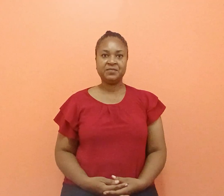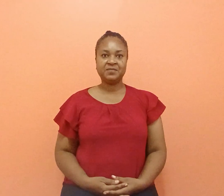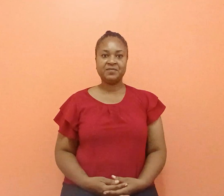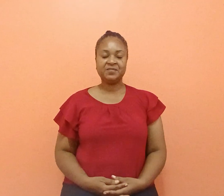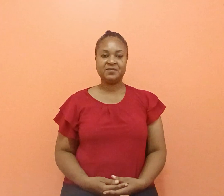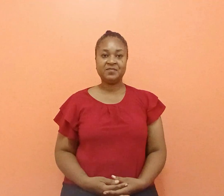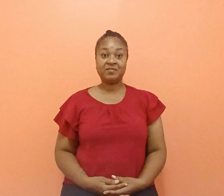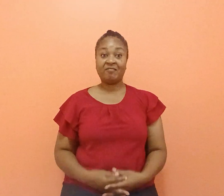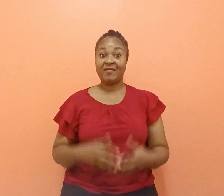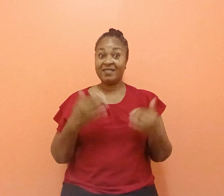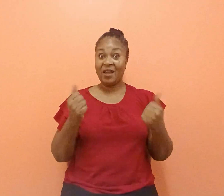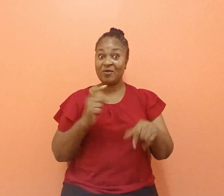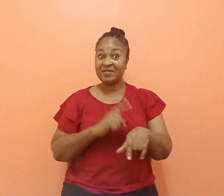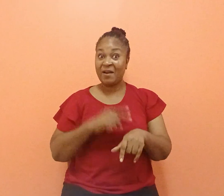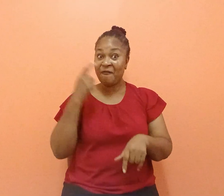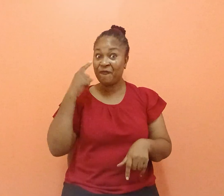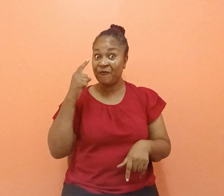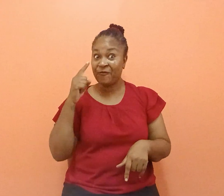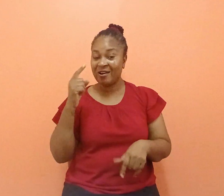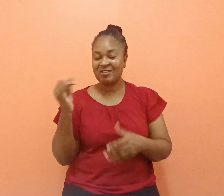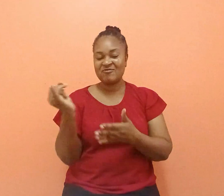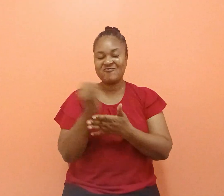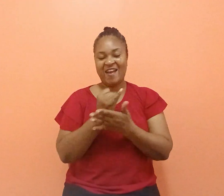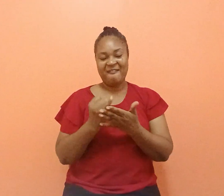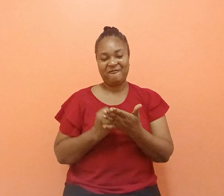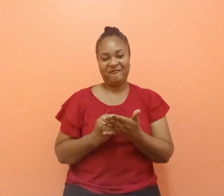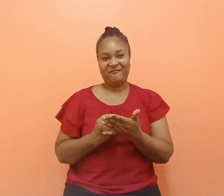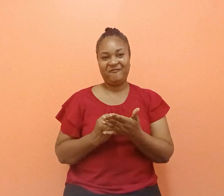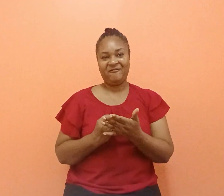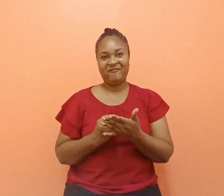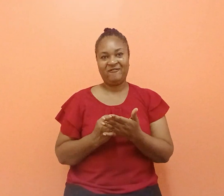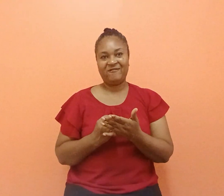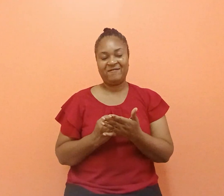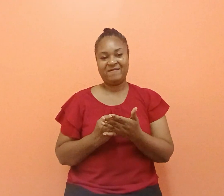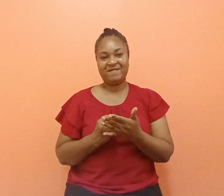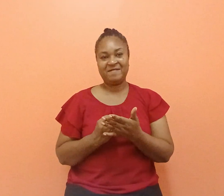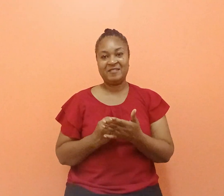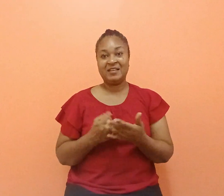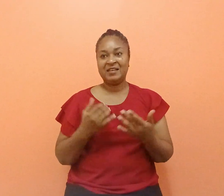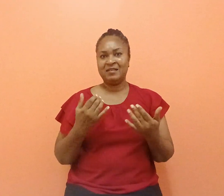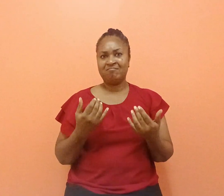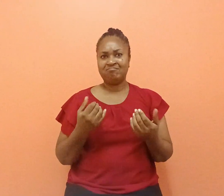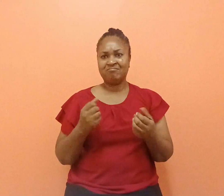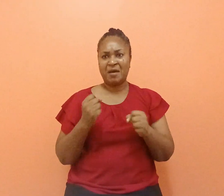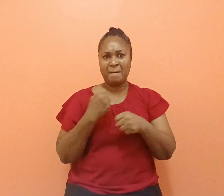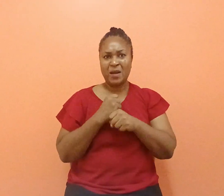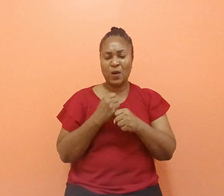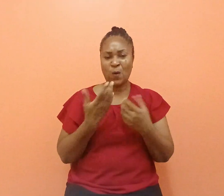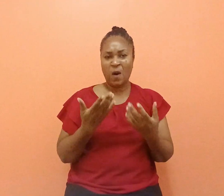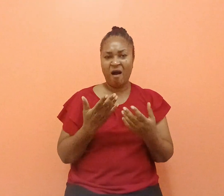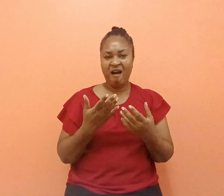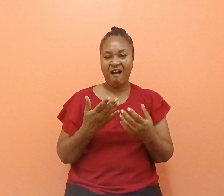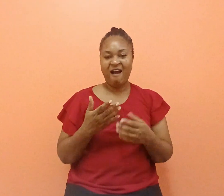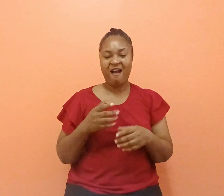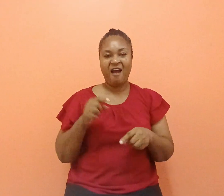It's craft time. A footprint path or a handprint